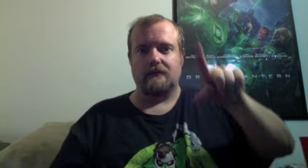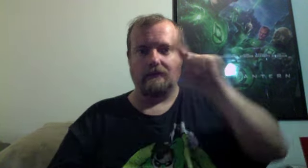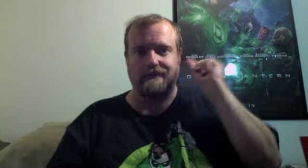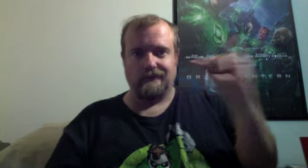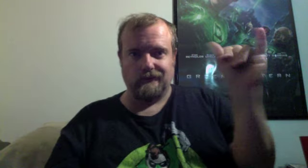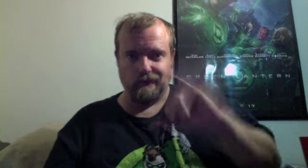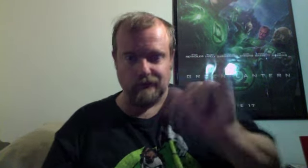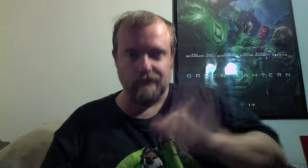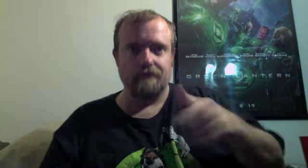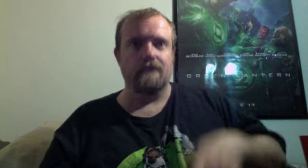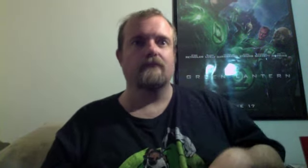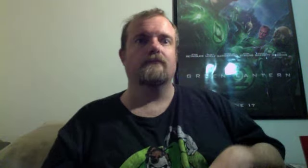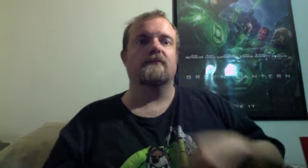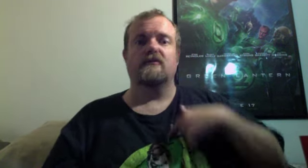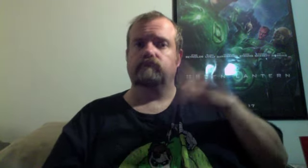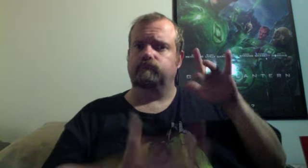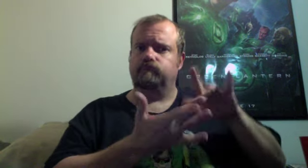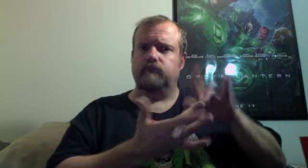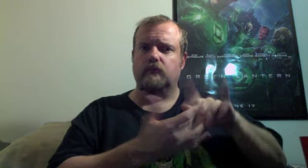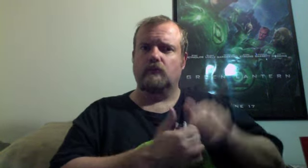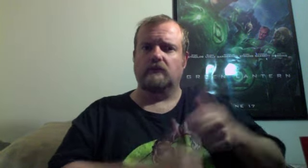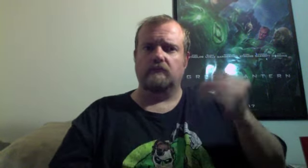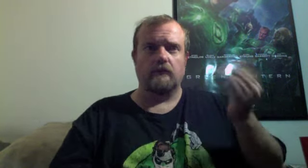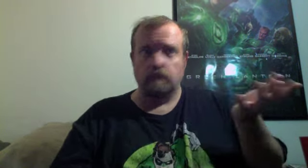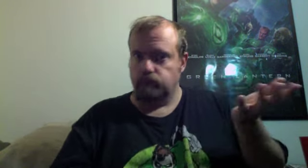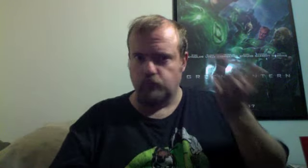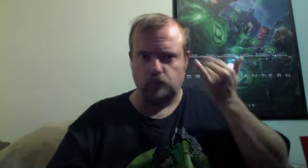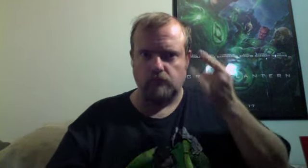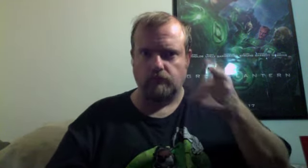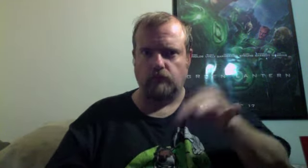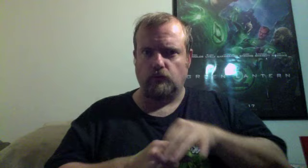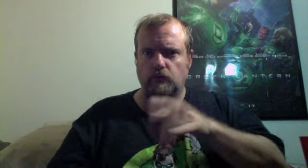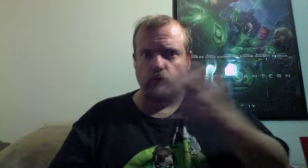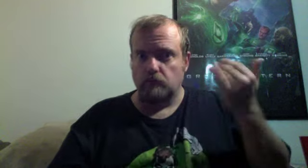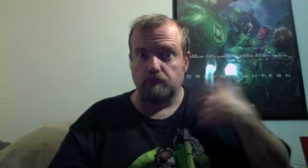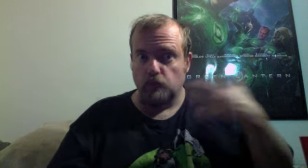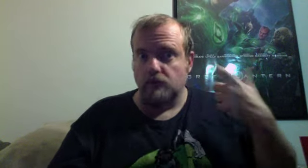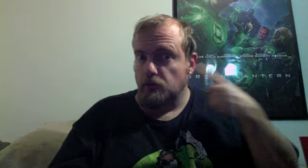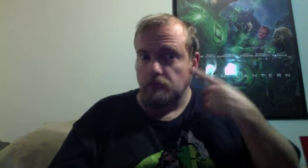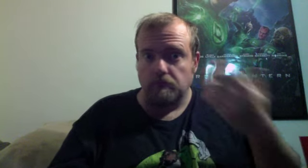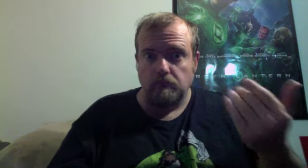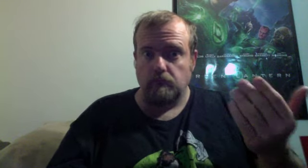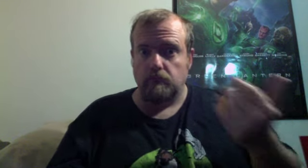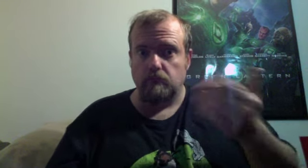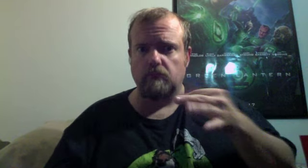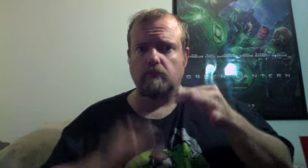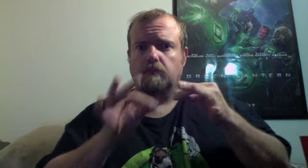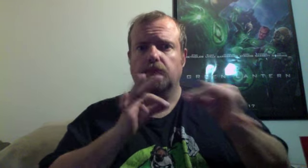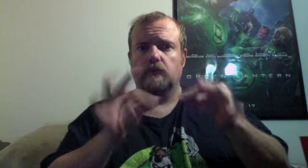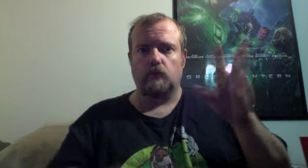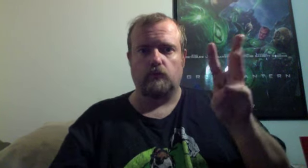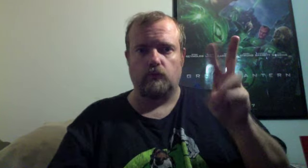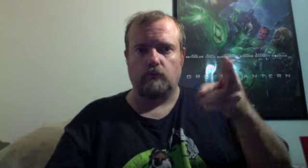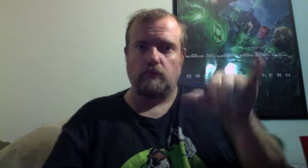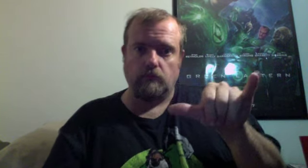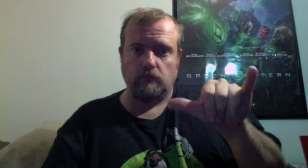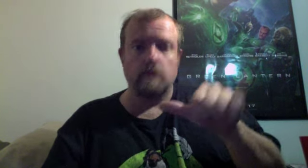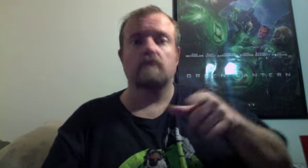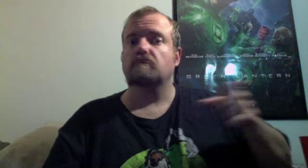laser finds pits or pit fragments and relays the information to a computer. The computer activates air jets that